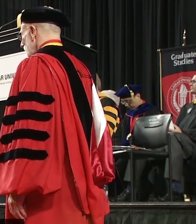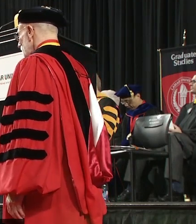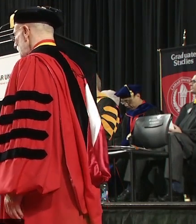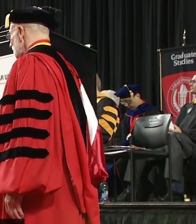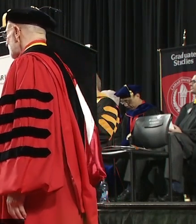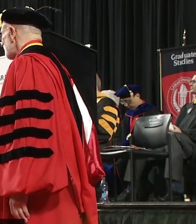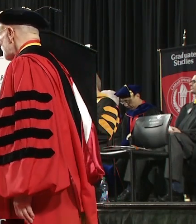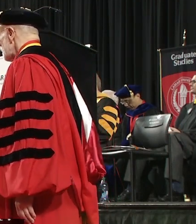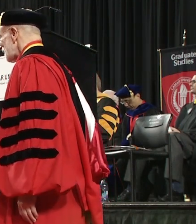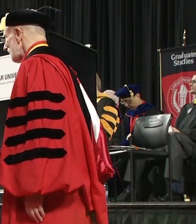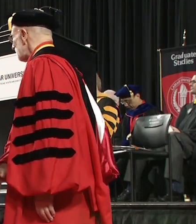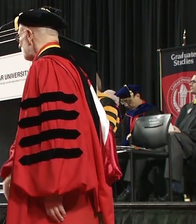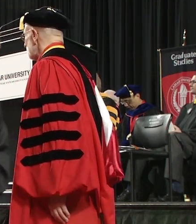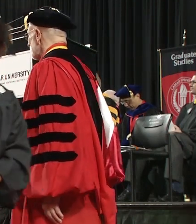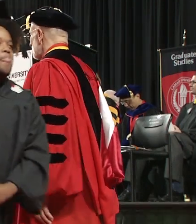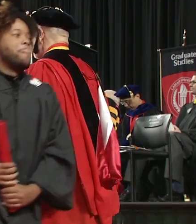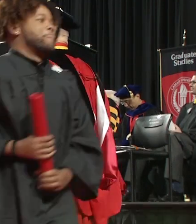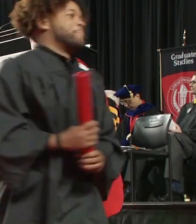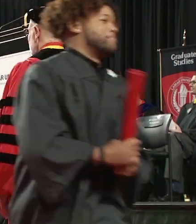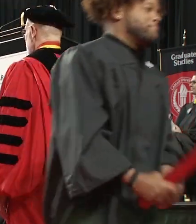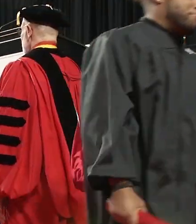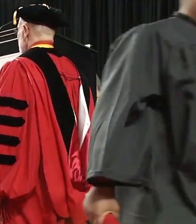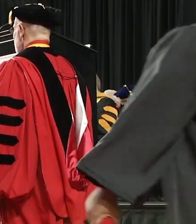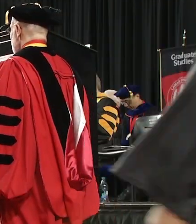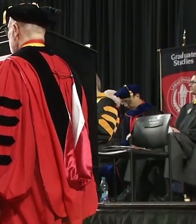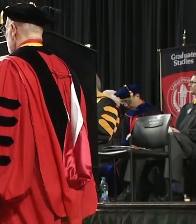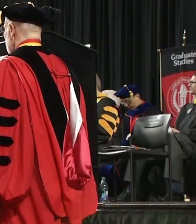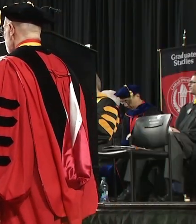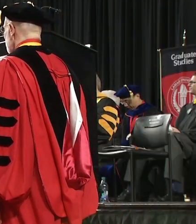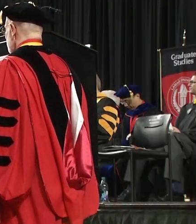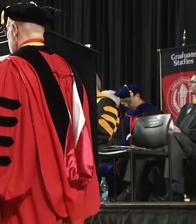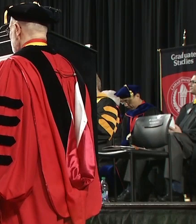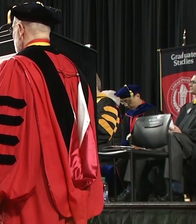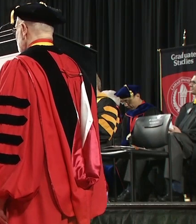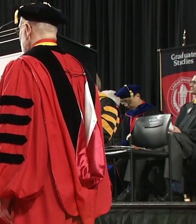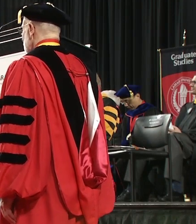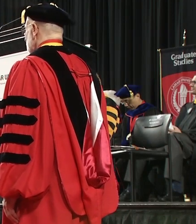Shane Atul Joshi.